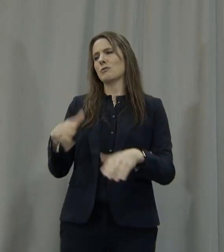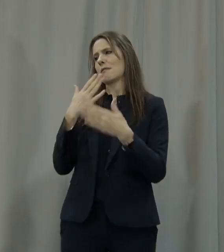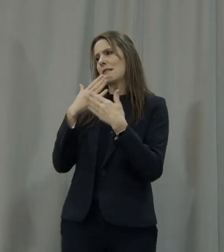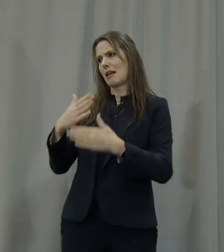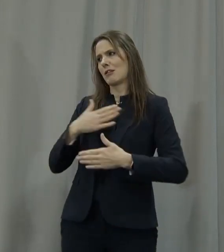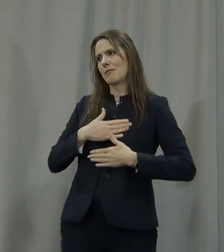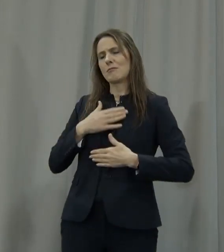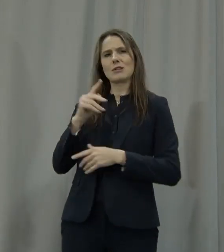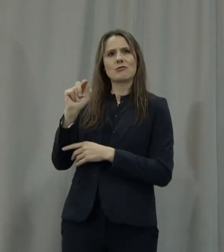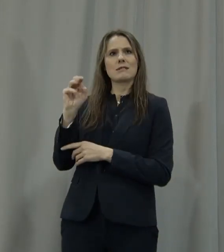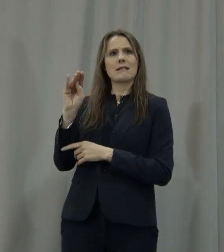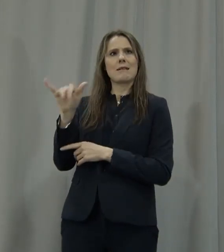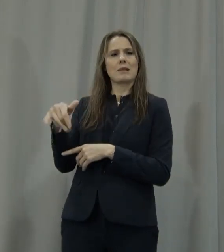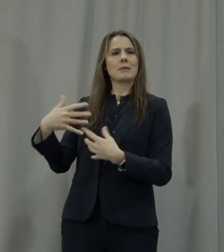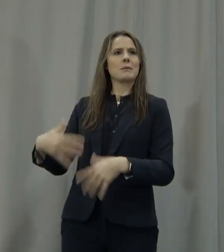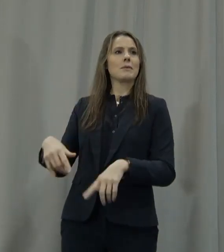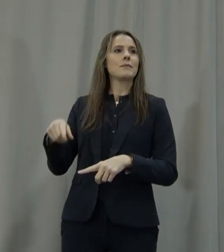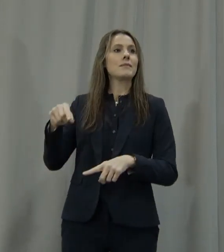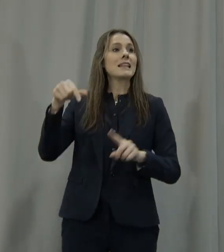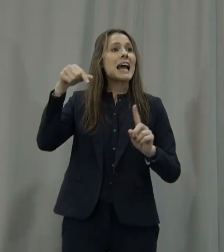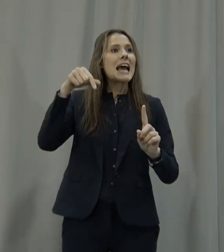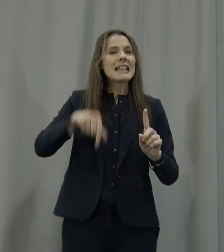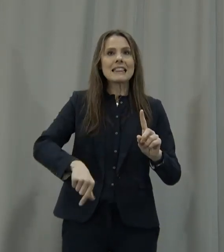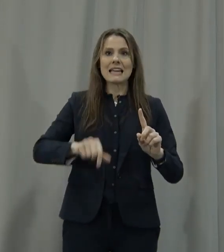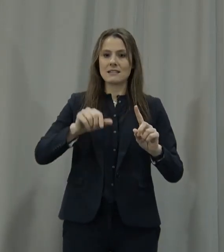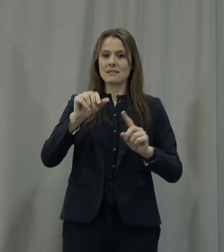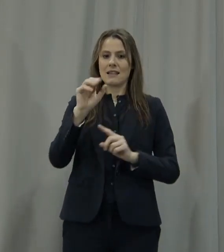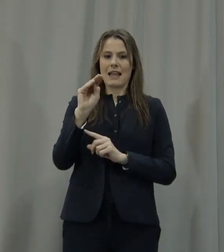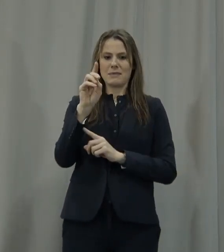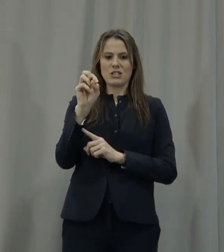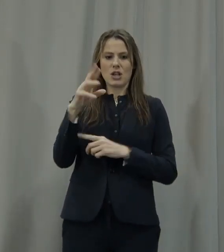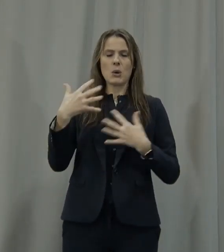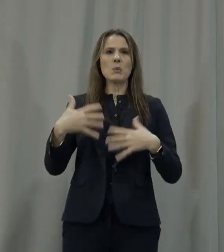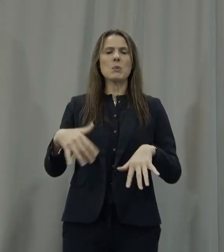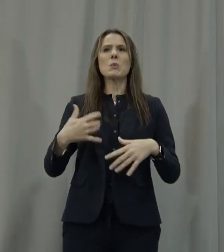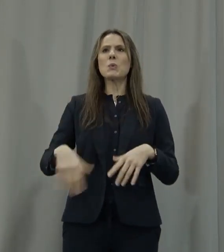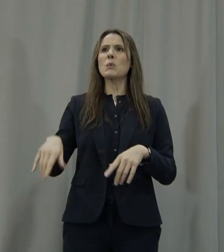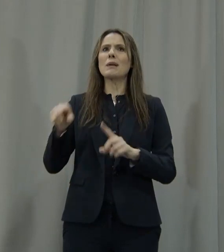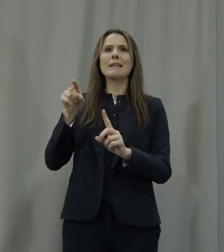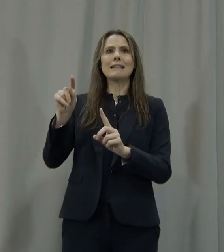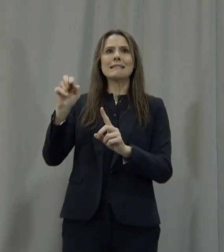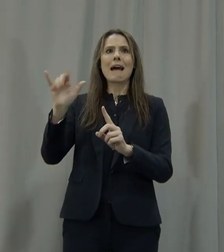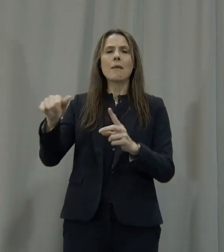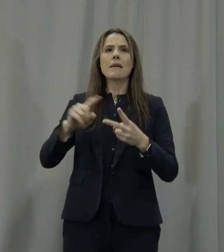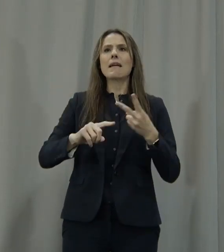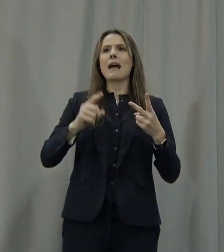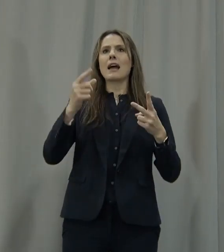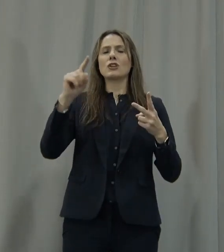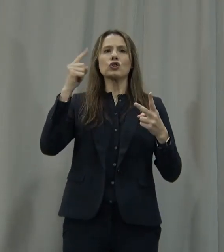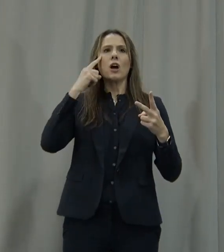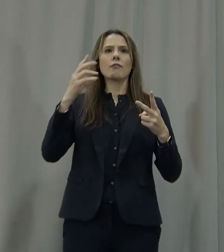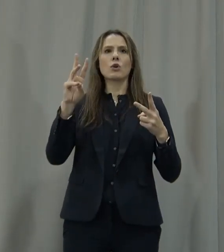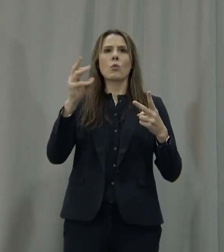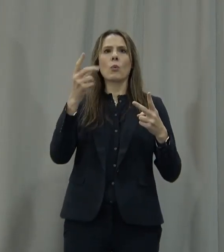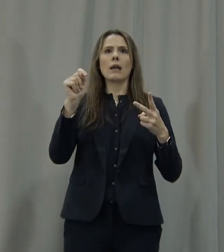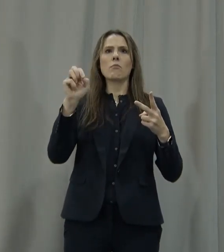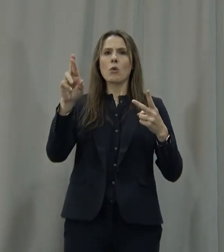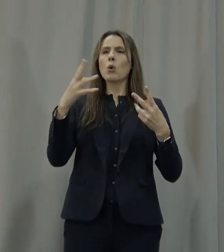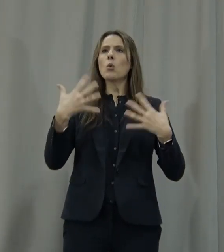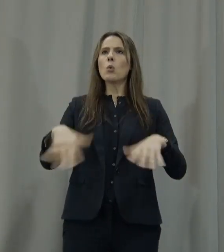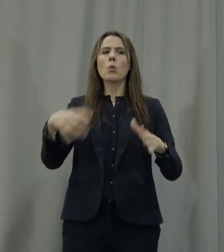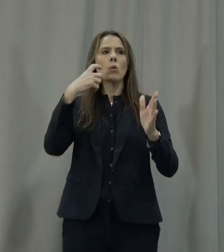and certainly what he's done for this agency. Him and Governor Whitmer has recognized the importance of civil rights,